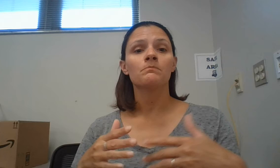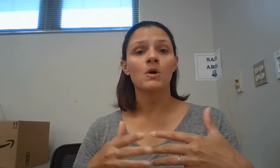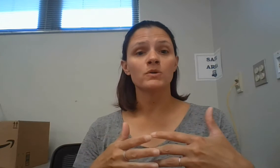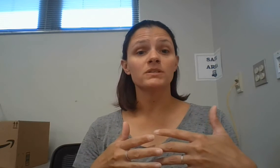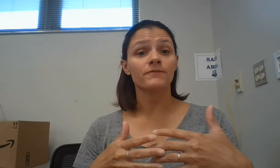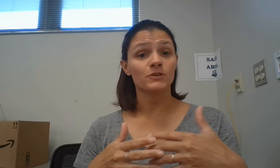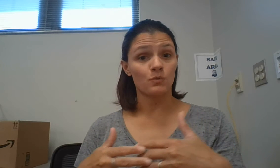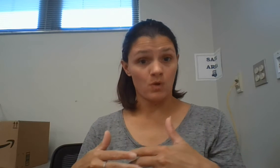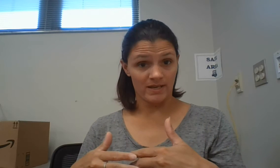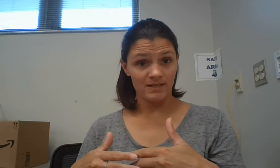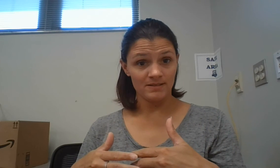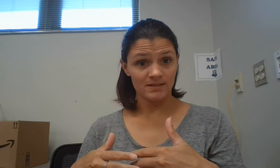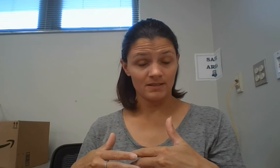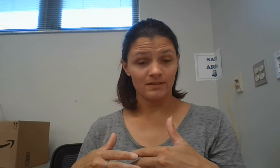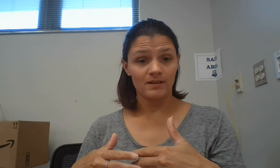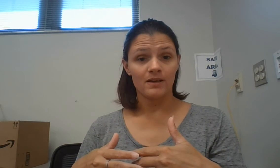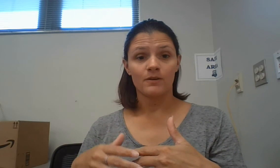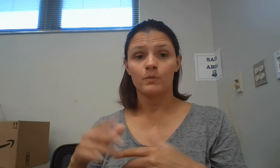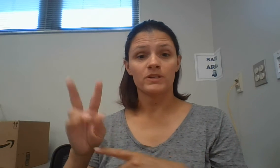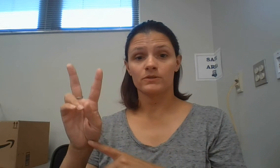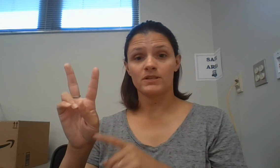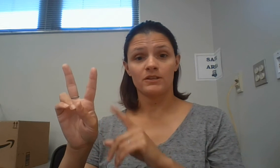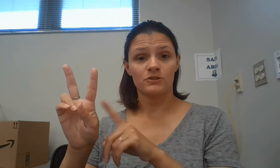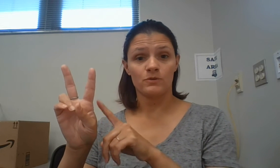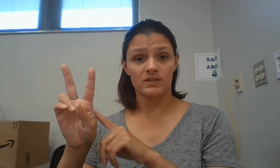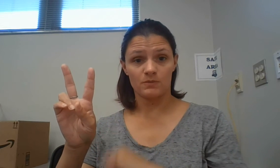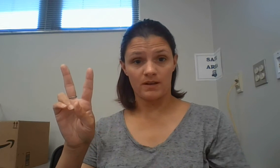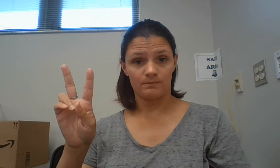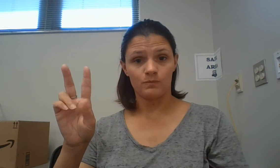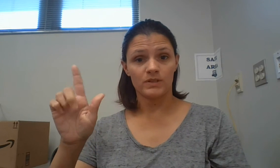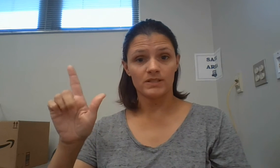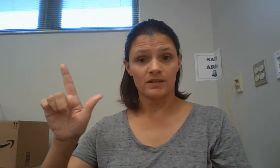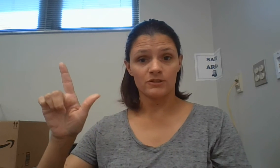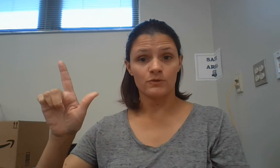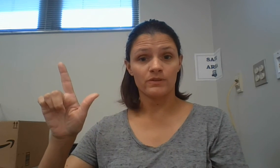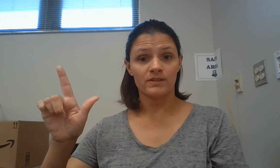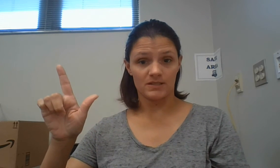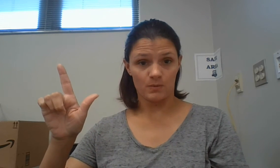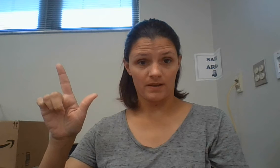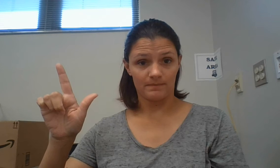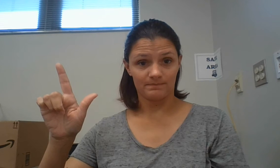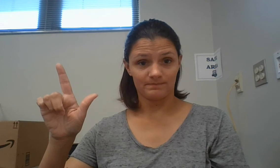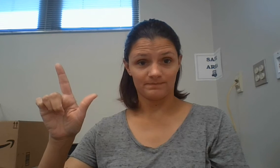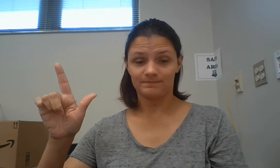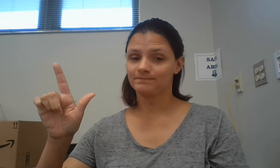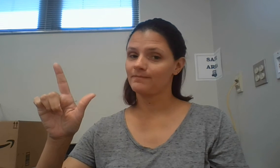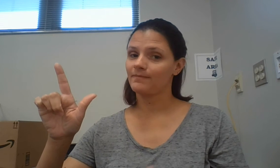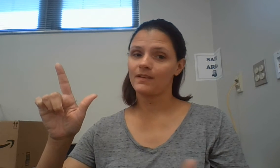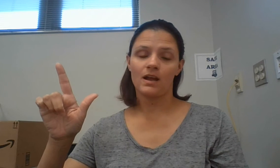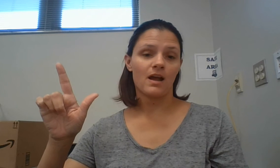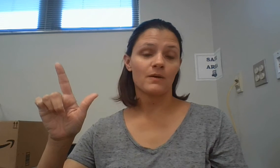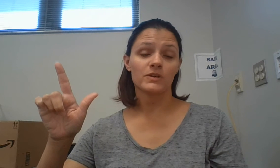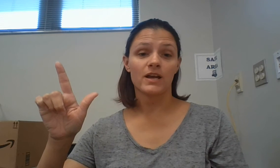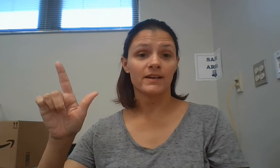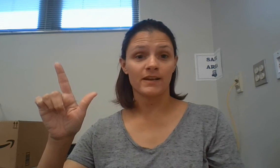Most of the 20s, we don't sign the 2 this way. We sign the 2 this way. I wish I had an